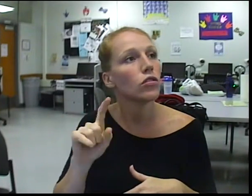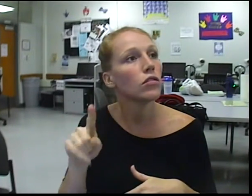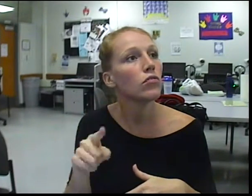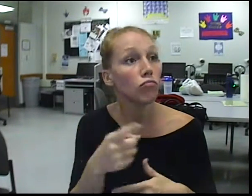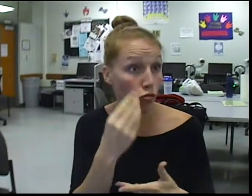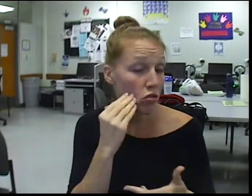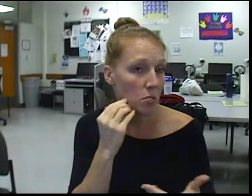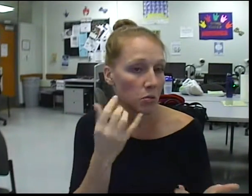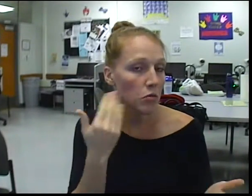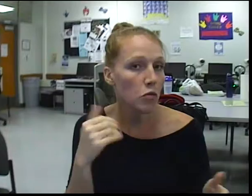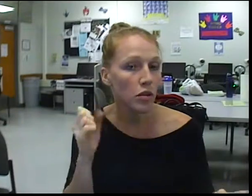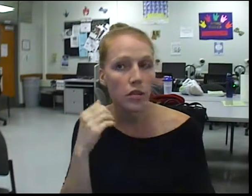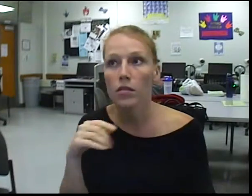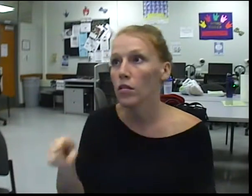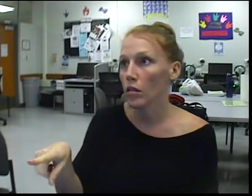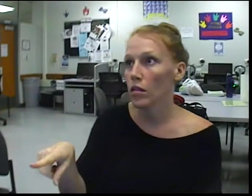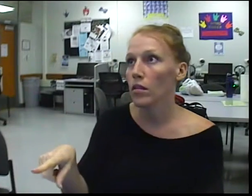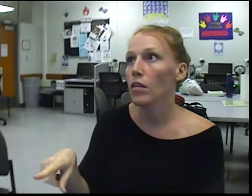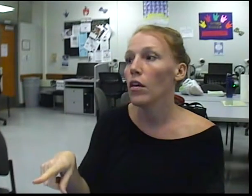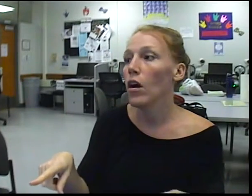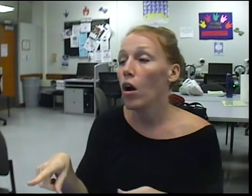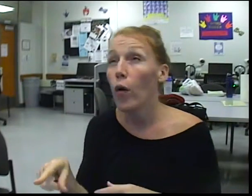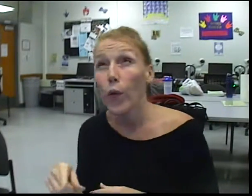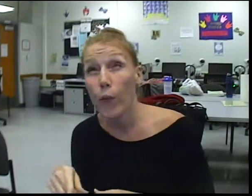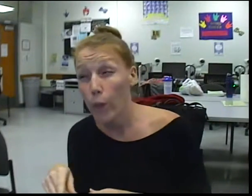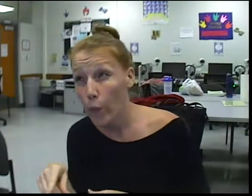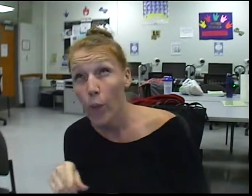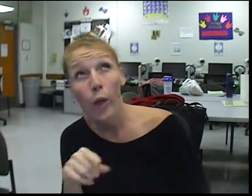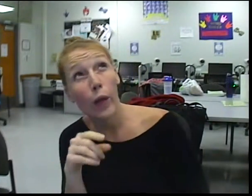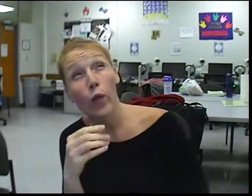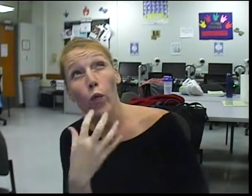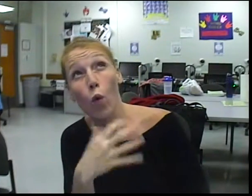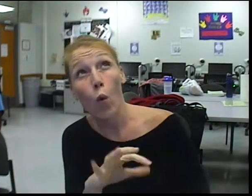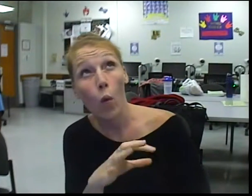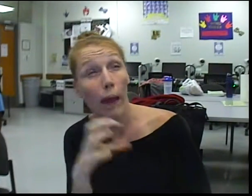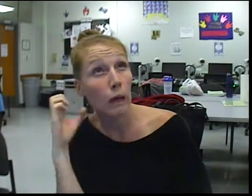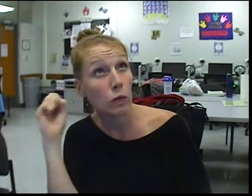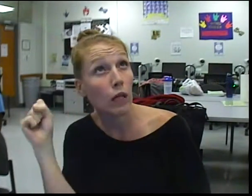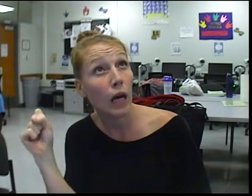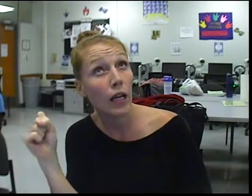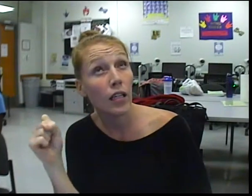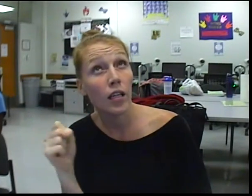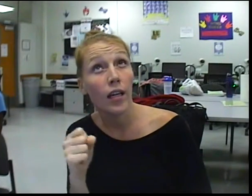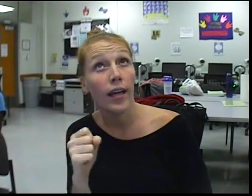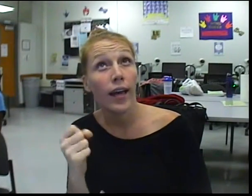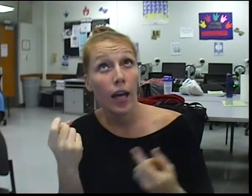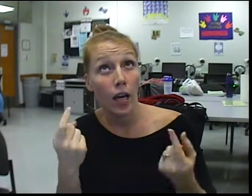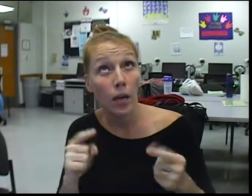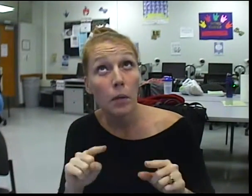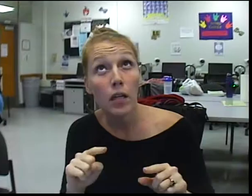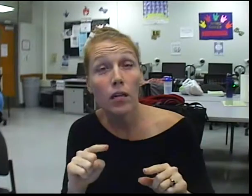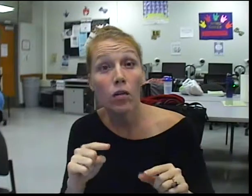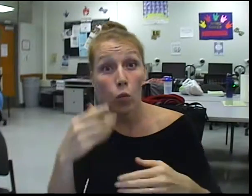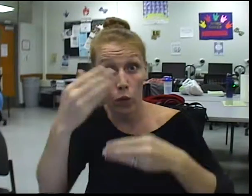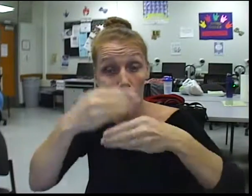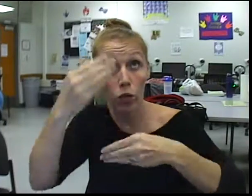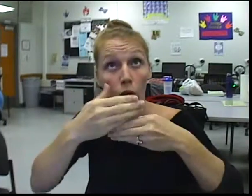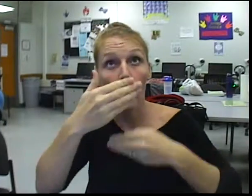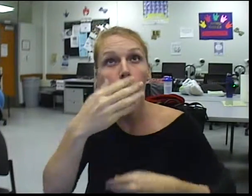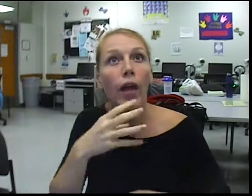outside and you breathe on the window glass. Okay, that's one. Cold outside, you go up to a window itself, and you breathe on the window.